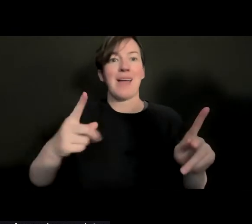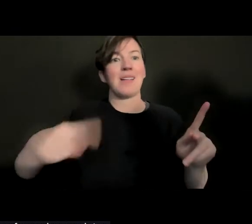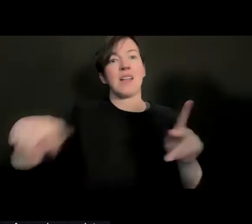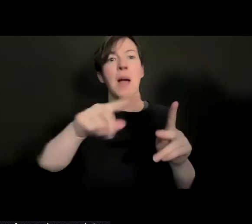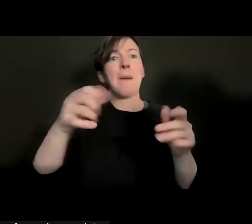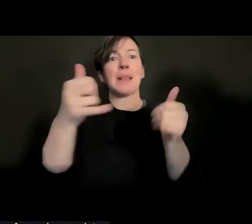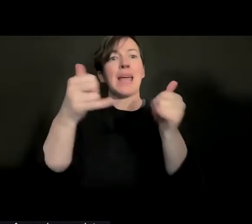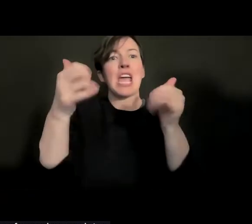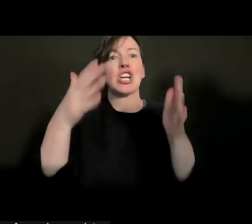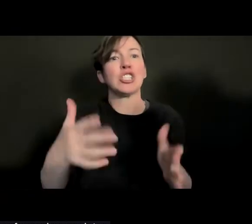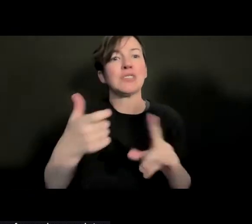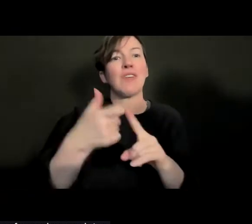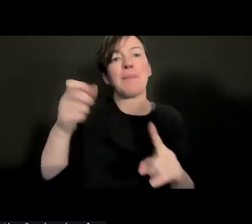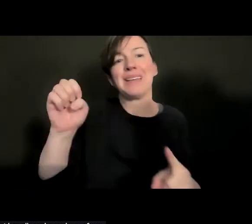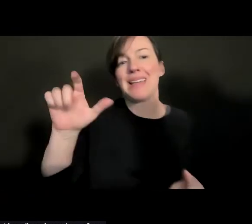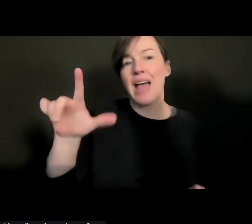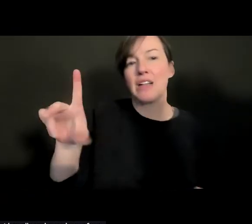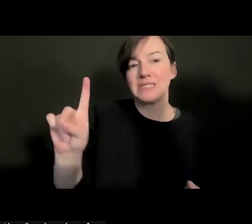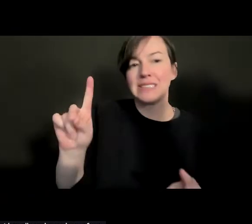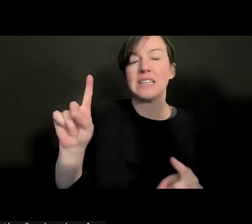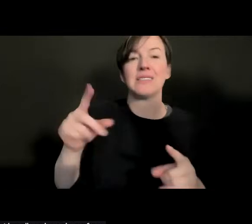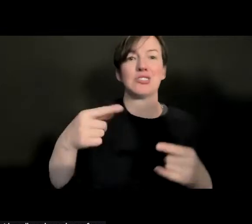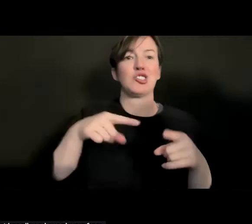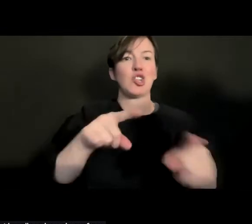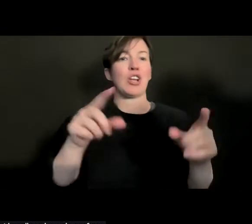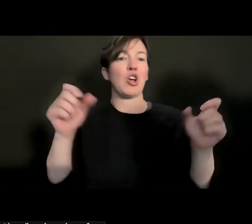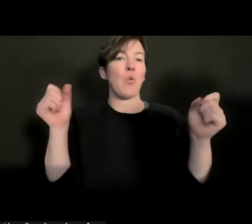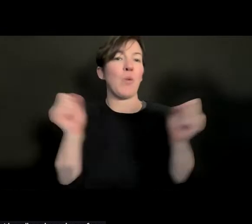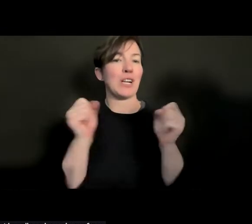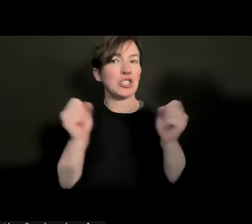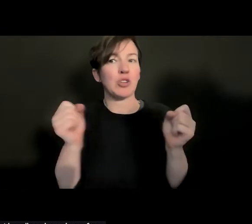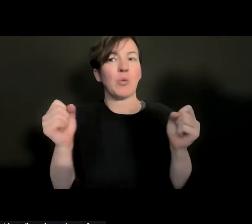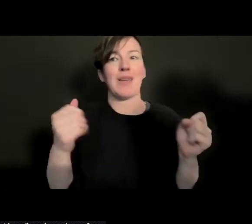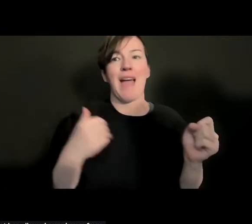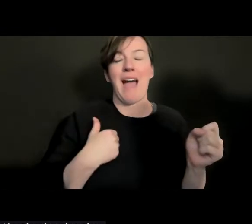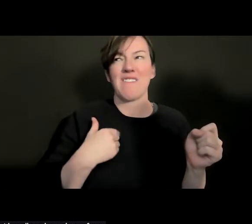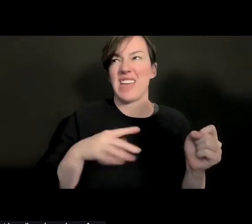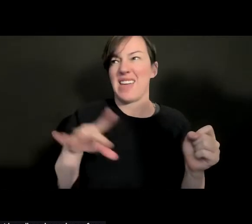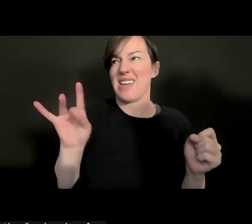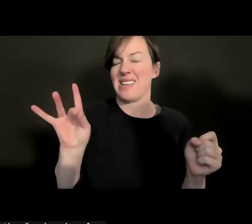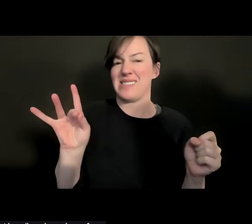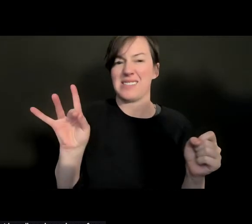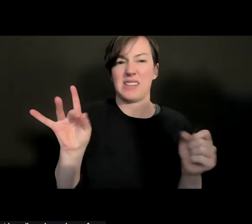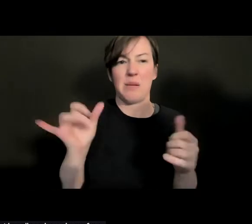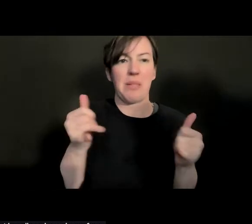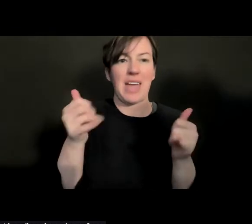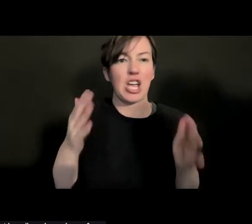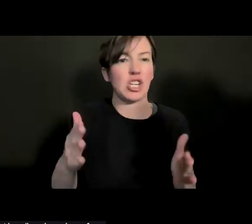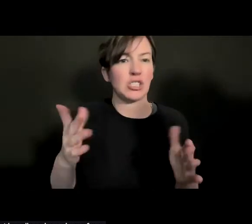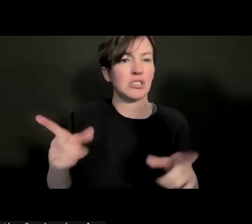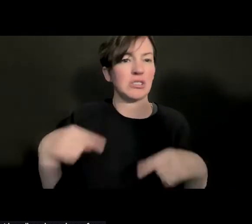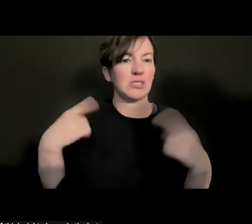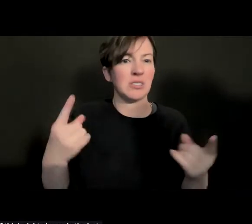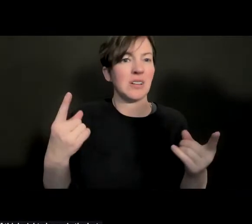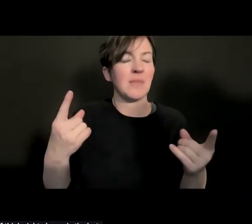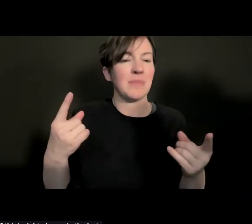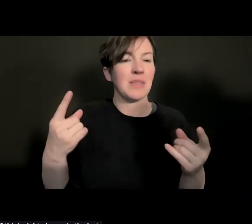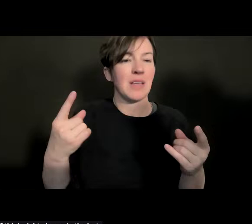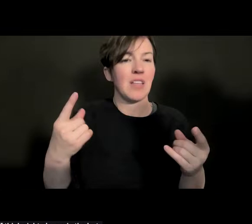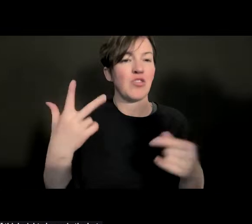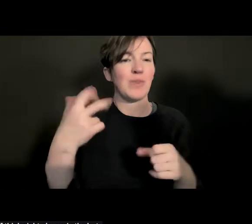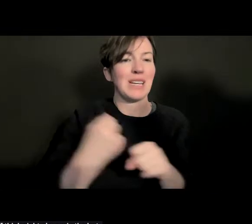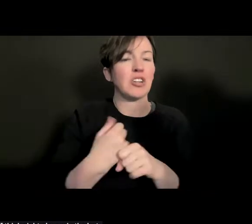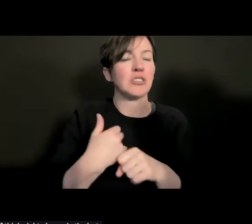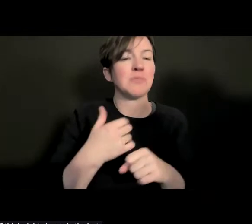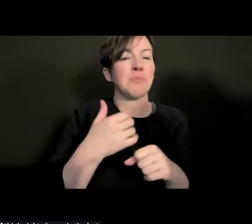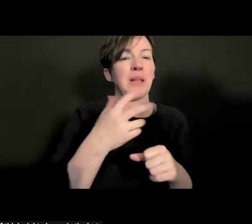from ELD to actually during the winter, we've had, I think, eight players in the last 3 years play varsity soccer and about 10